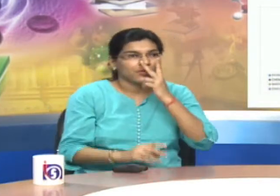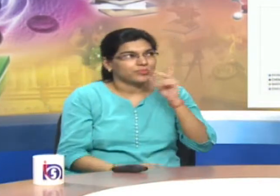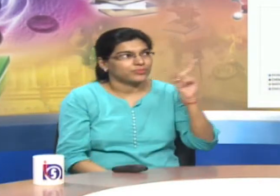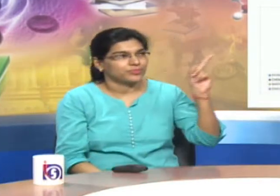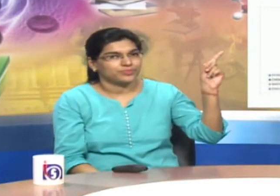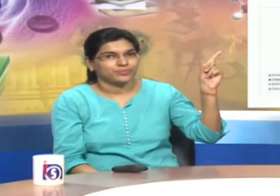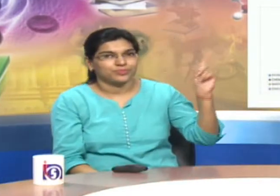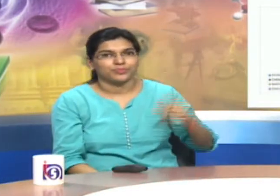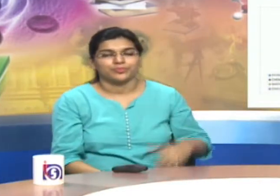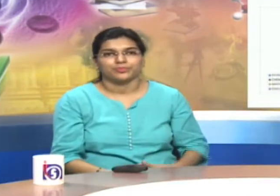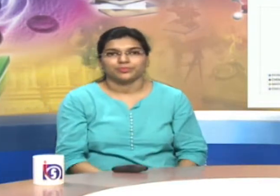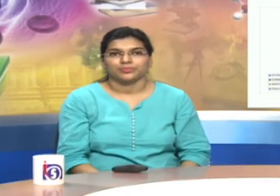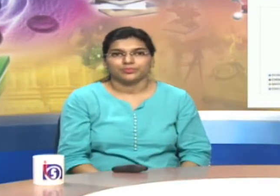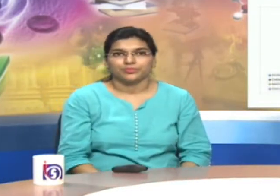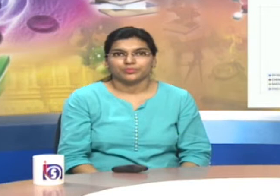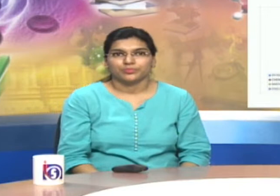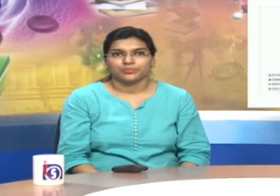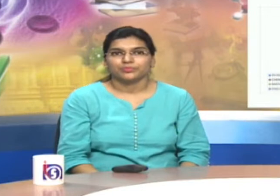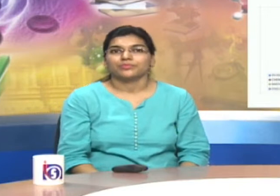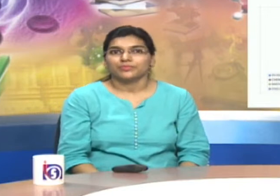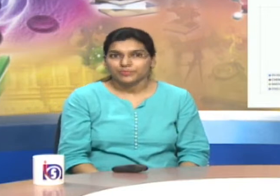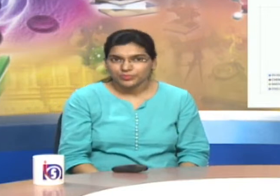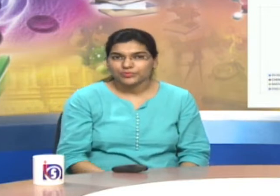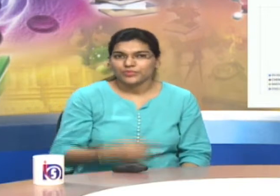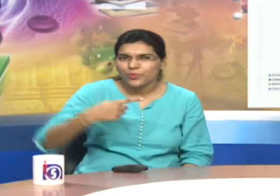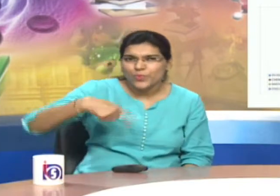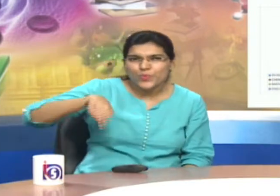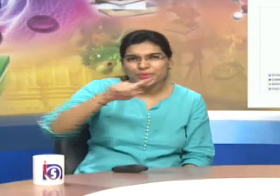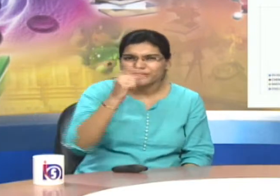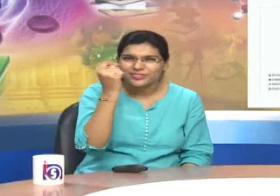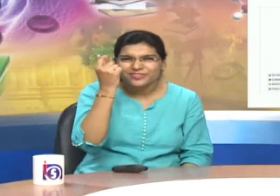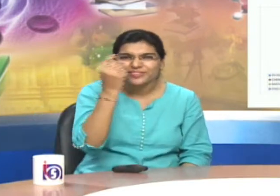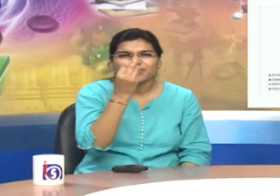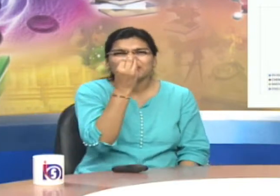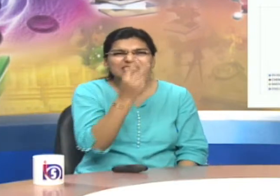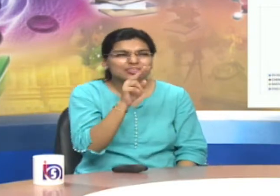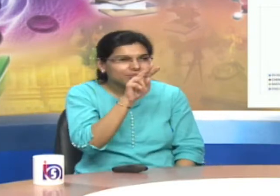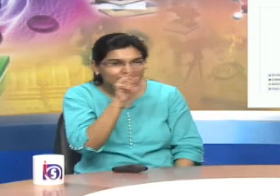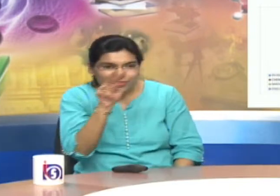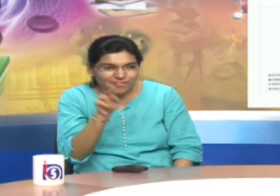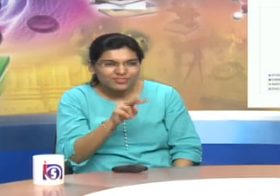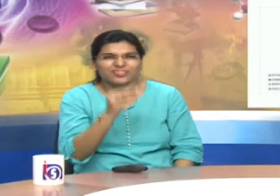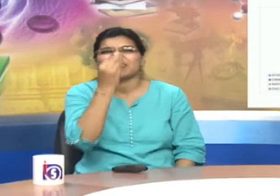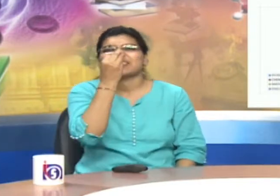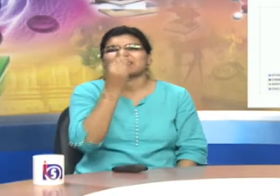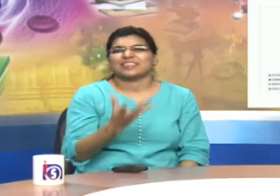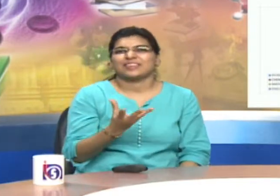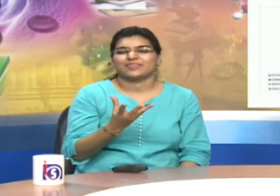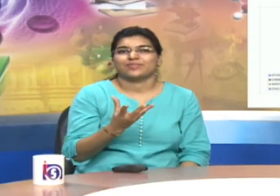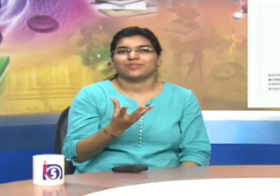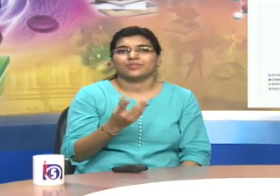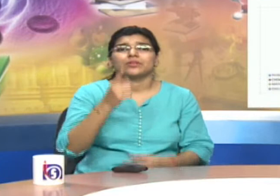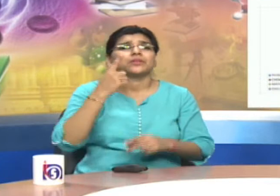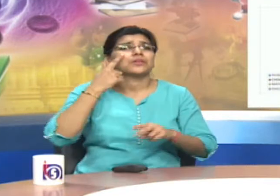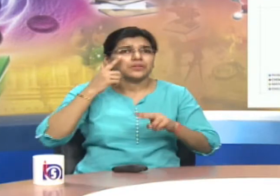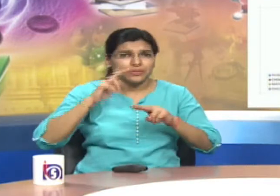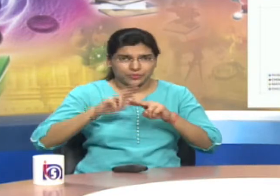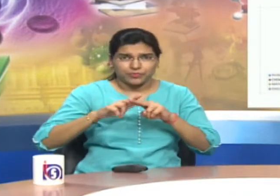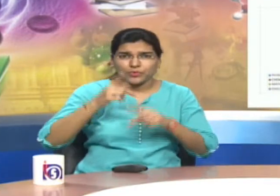student's name, you can see the marks of the students is written. So you all have understood that it is really very